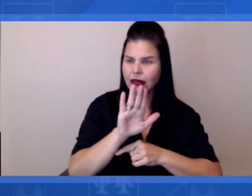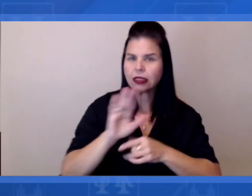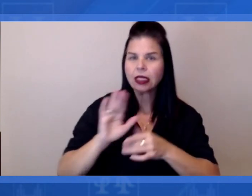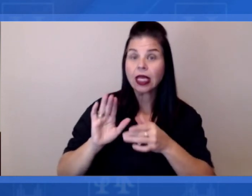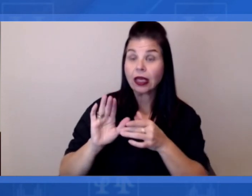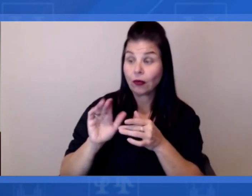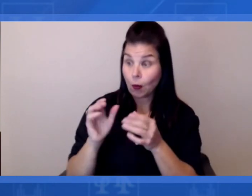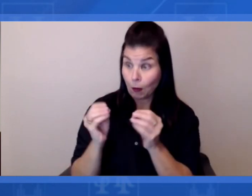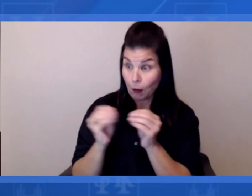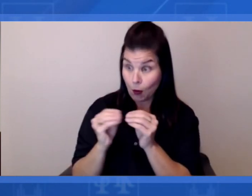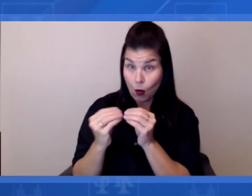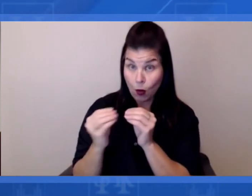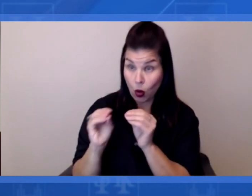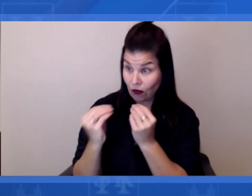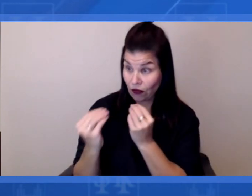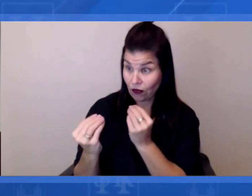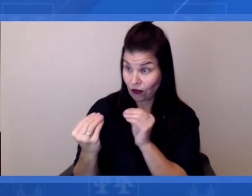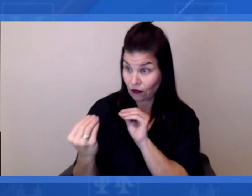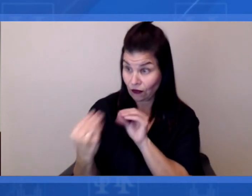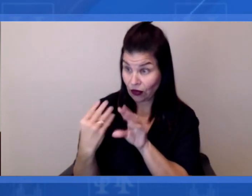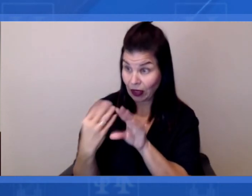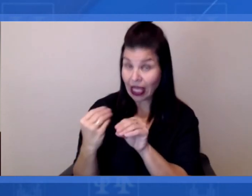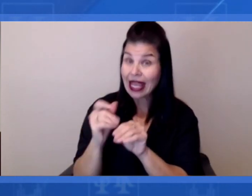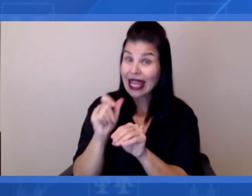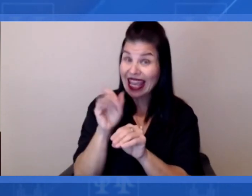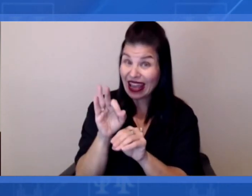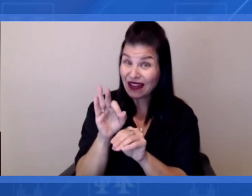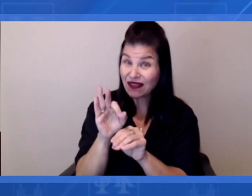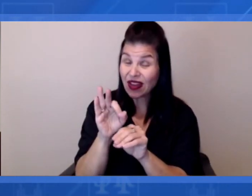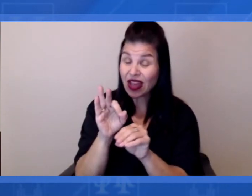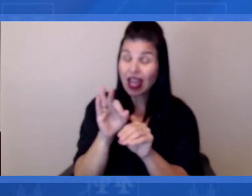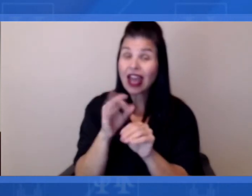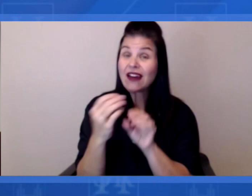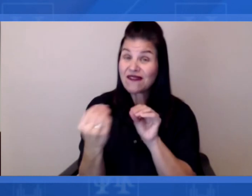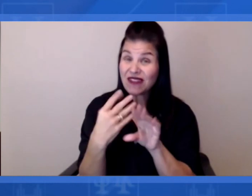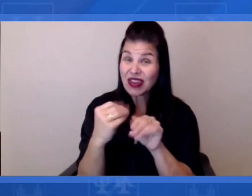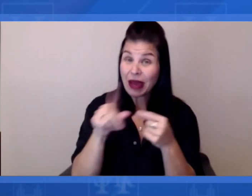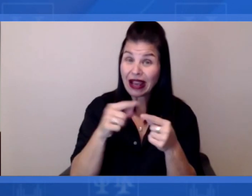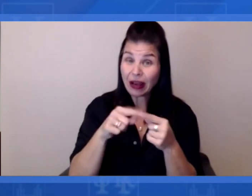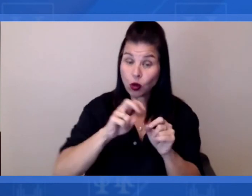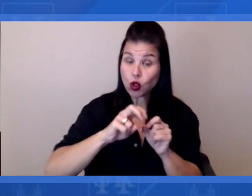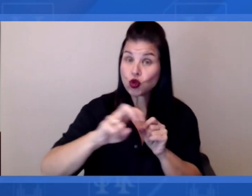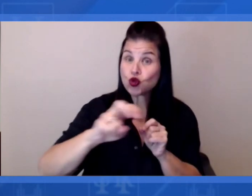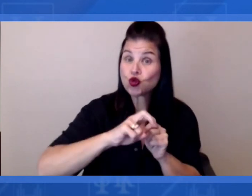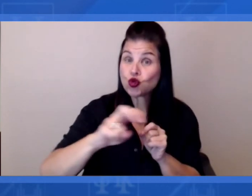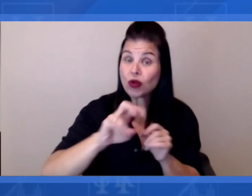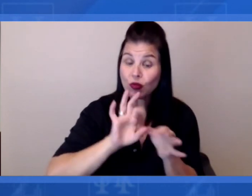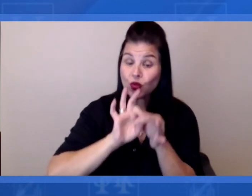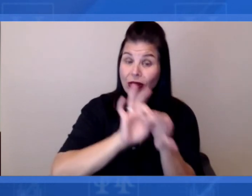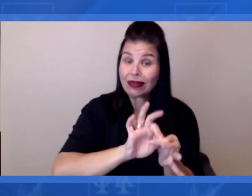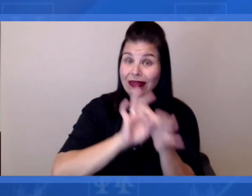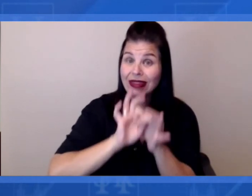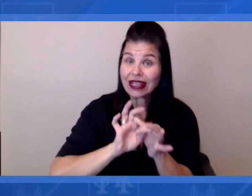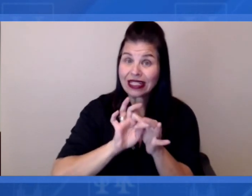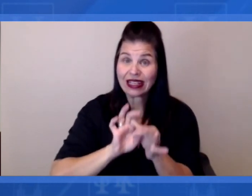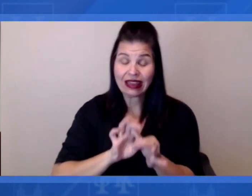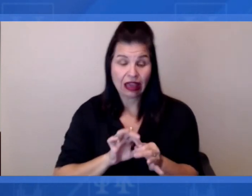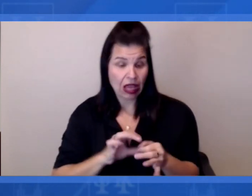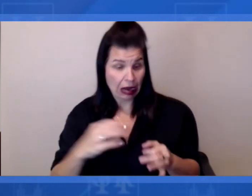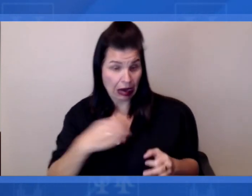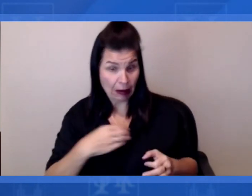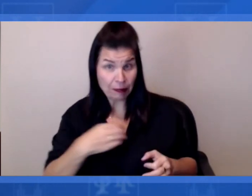if you have trip-related feedback, complaints, or